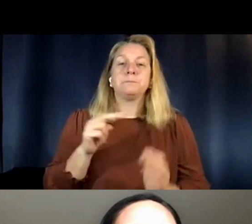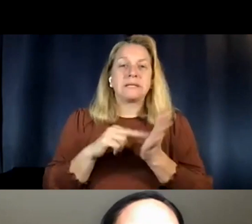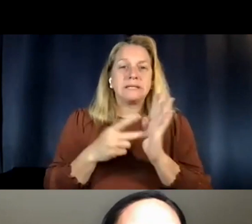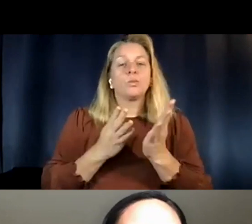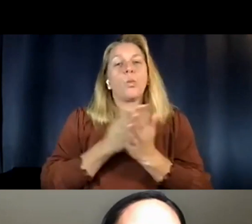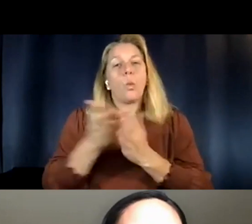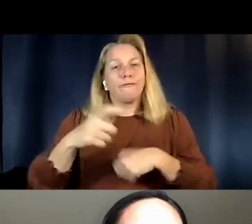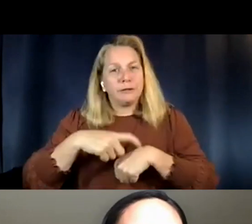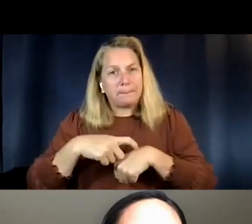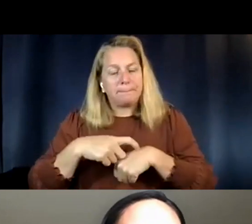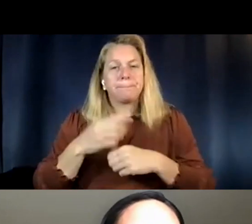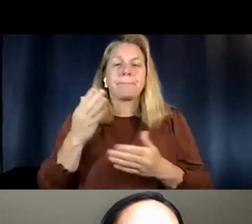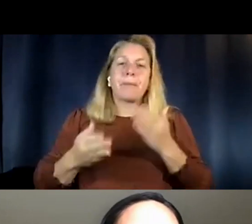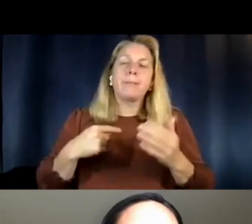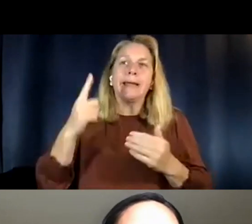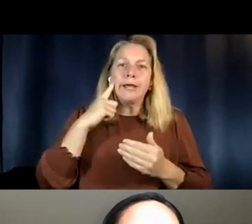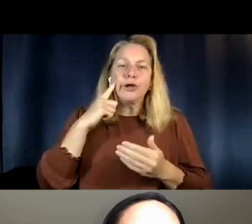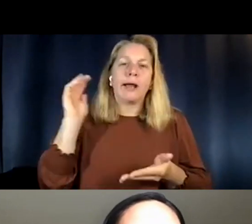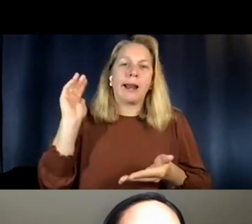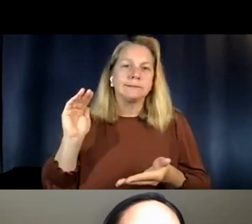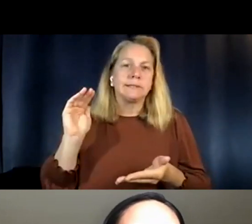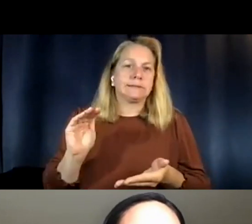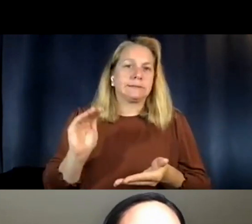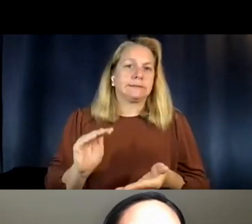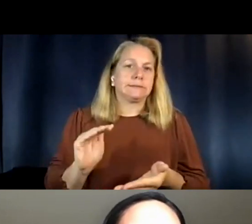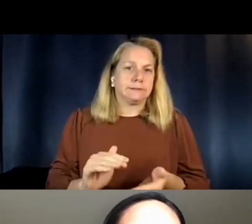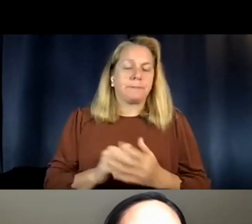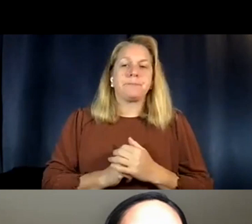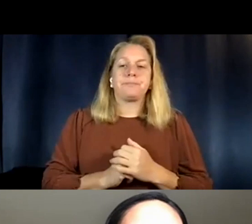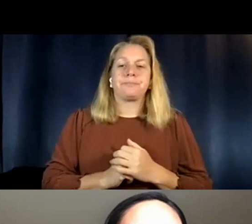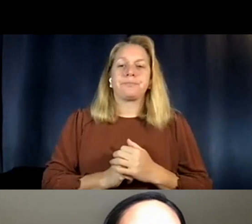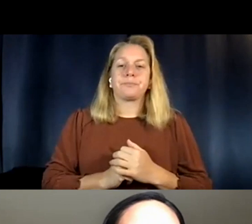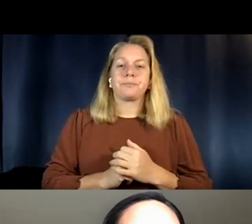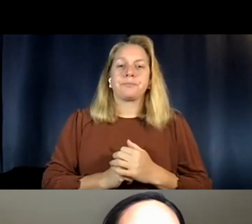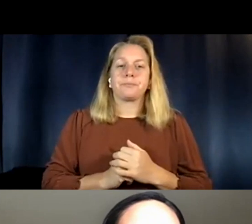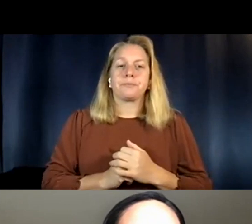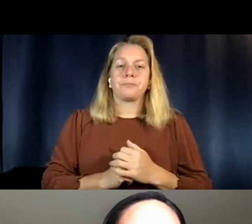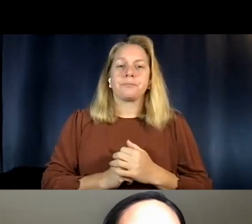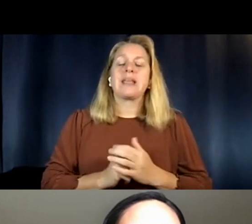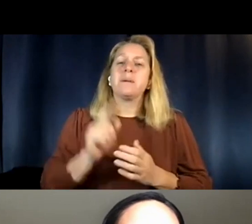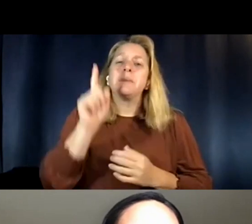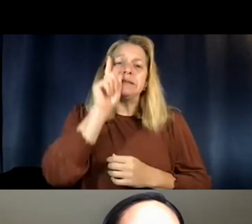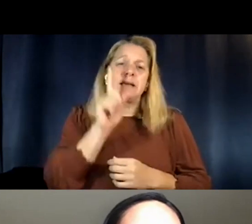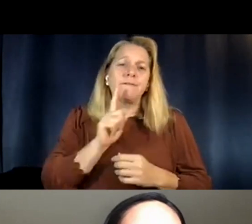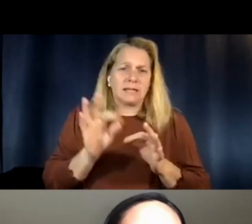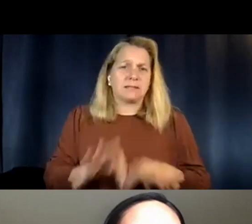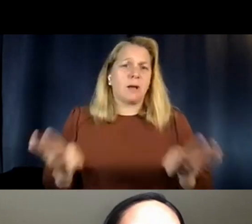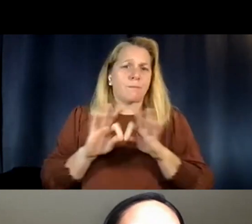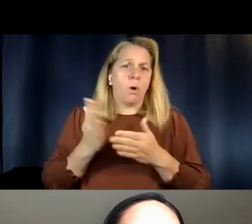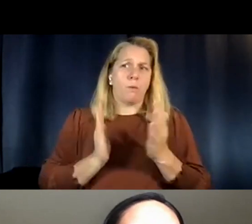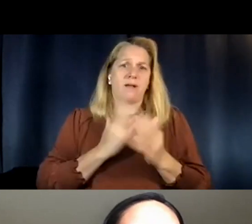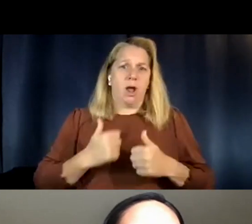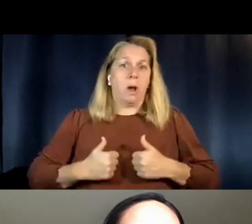time, he may hear less and less. Being deaf is an important part of our lives,